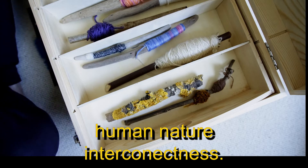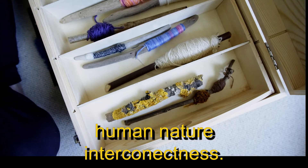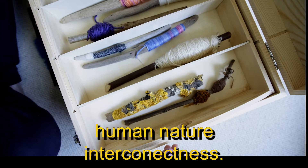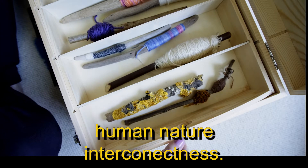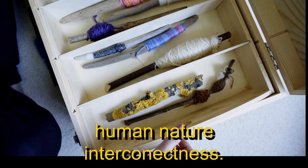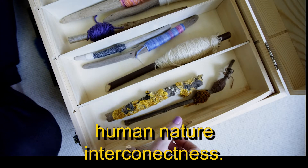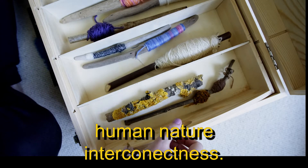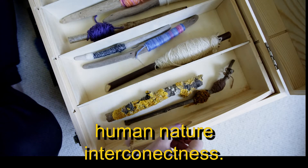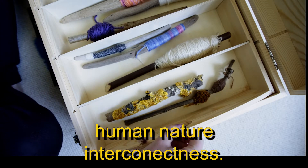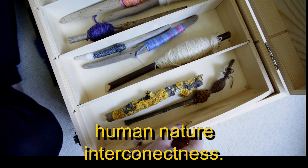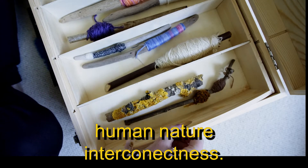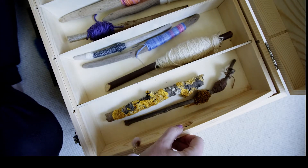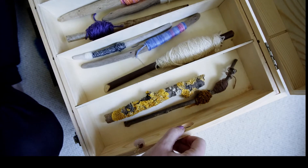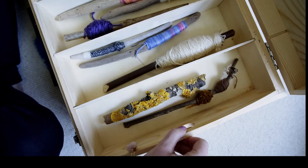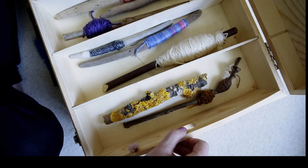interconnectedness.